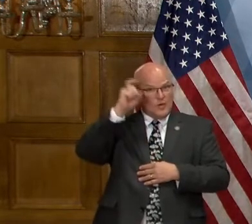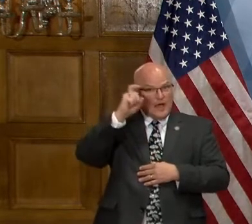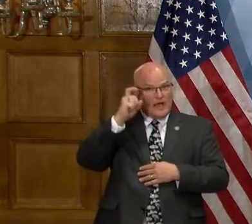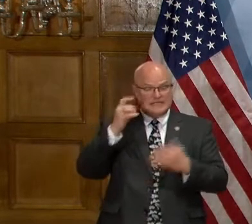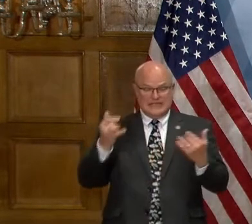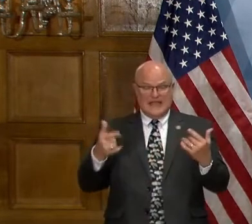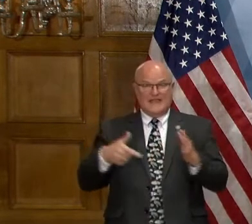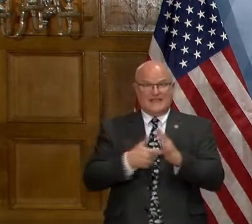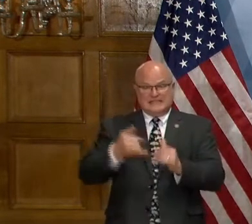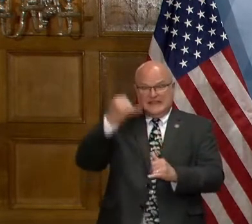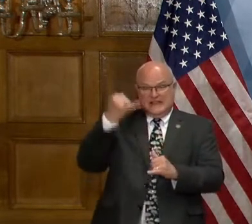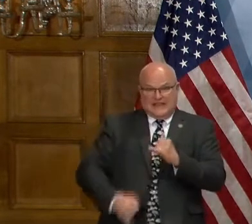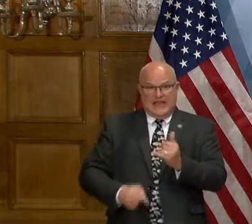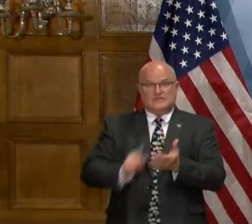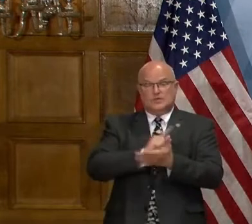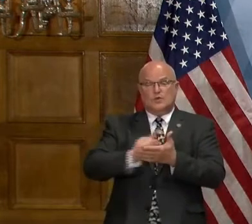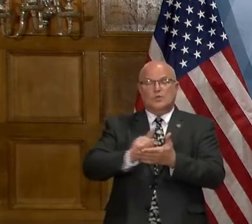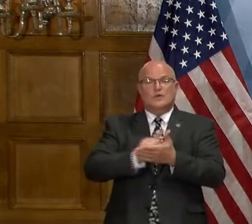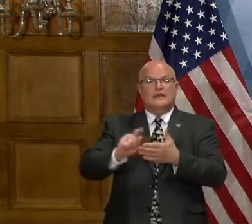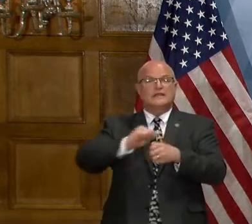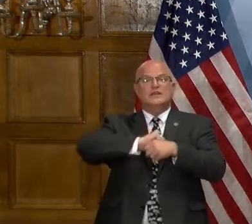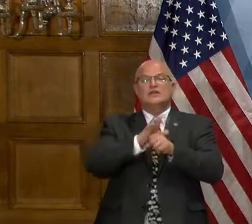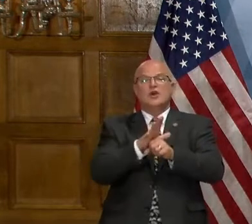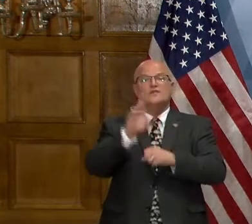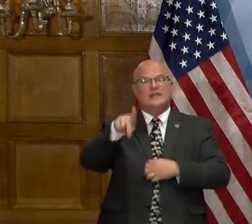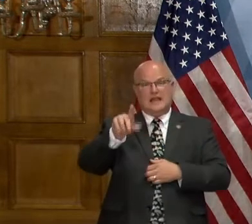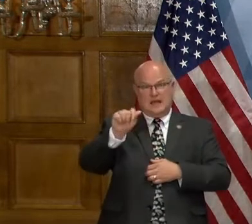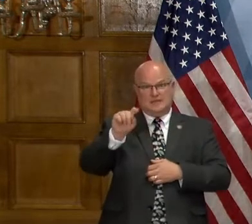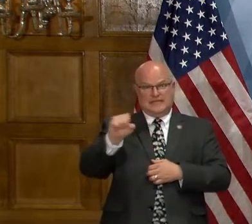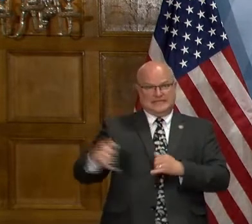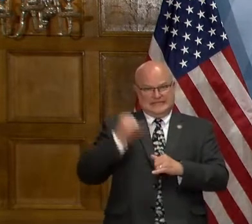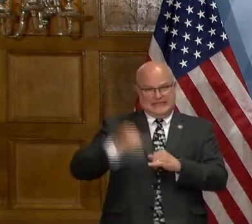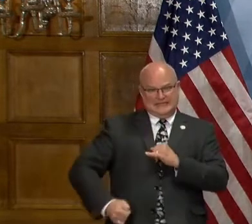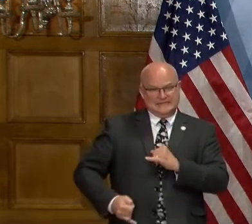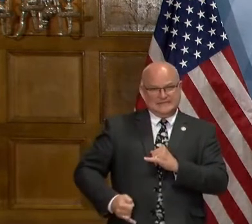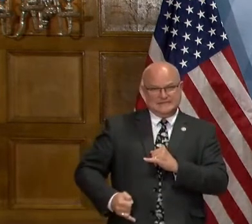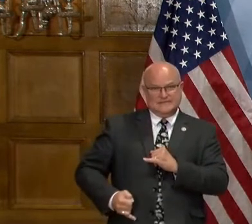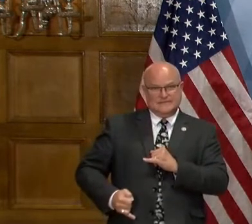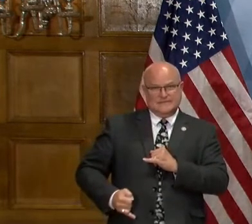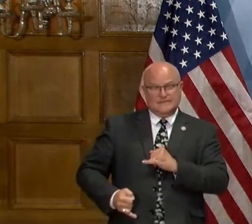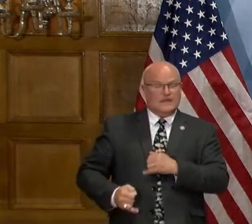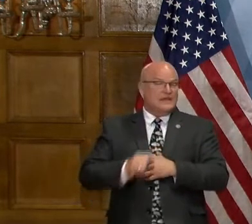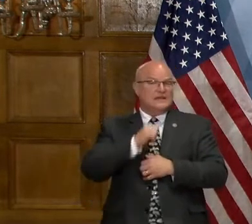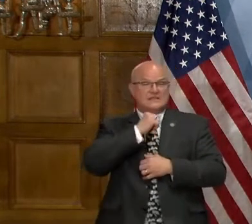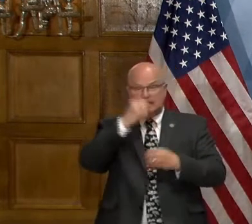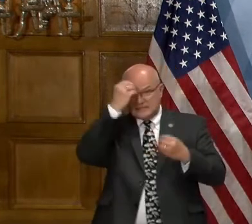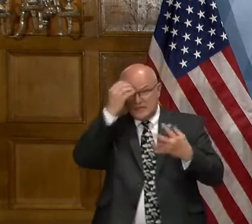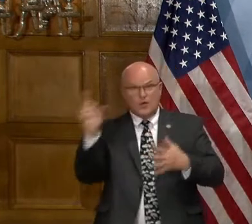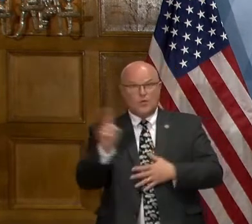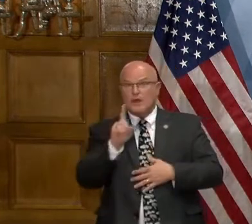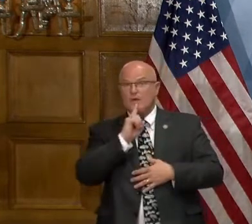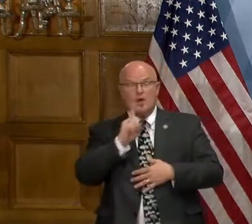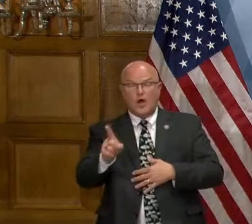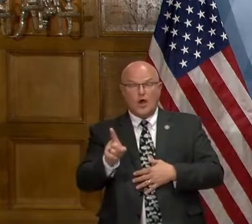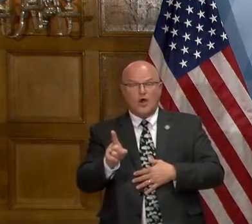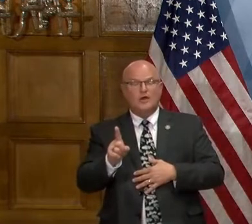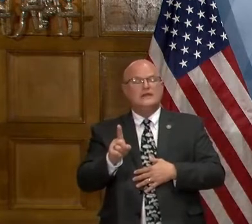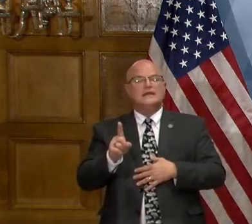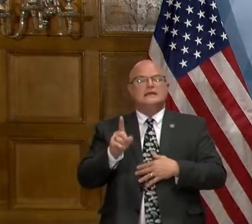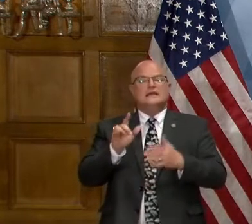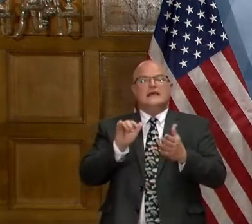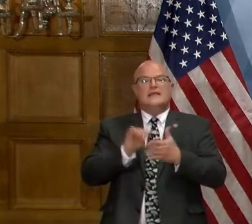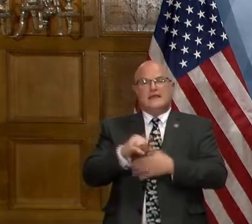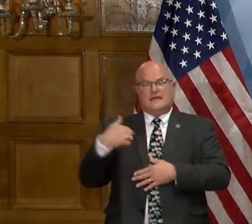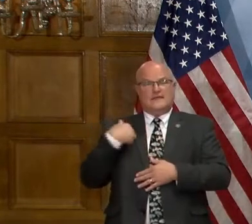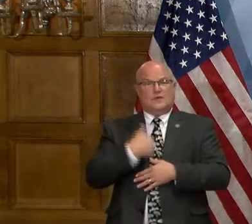the last weekly COVID update. Now, that's not an indication on where we are. It's just